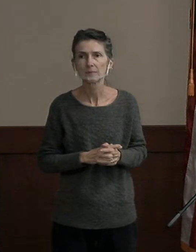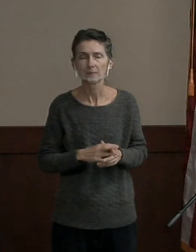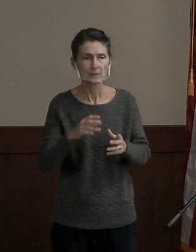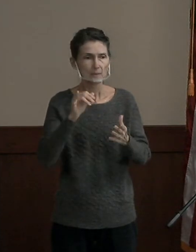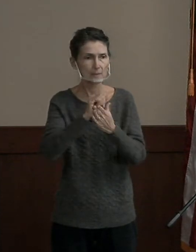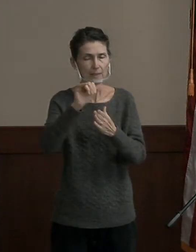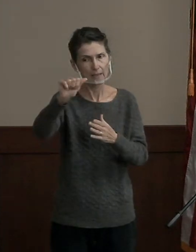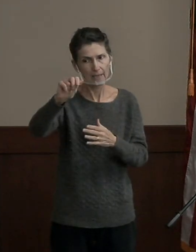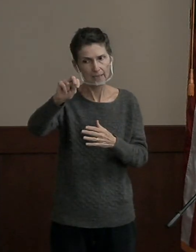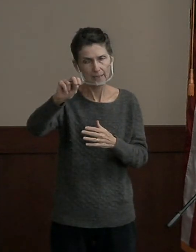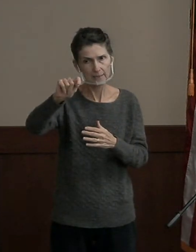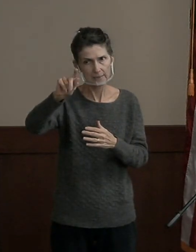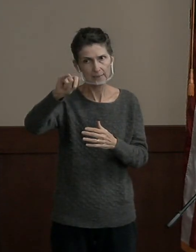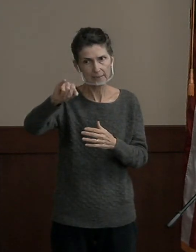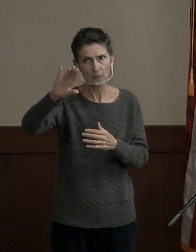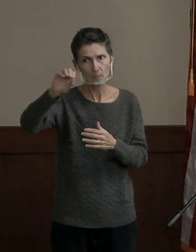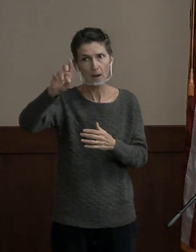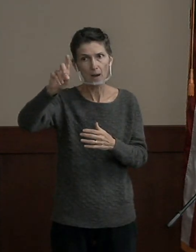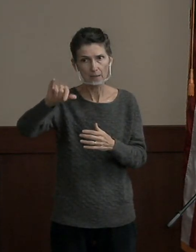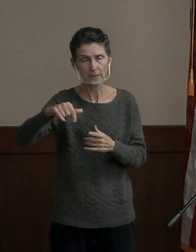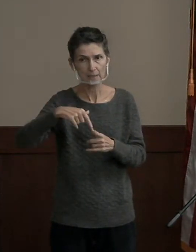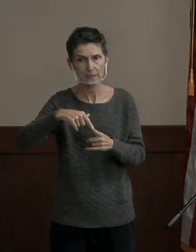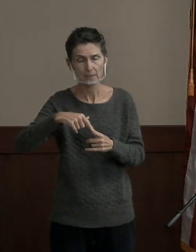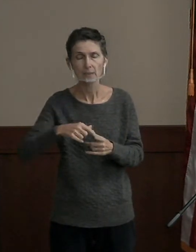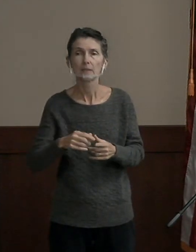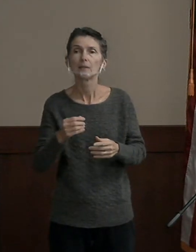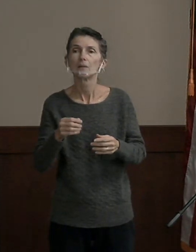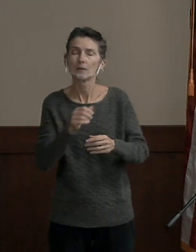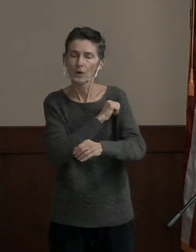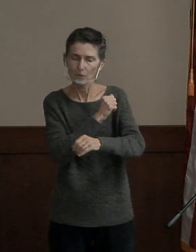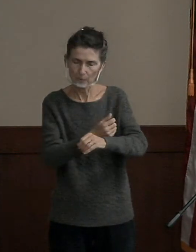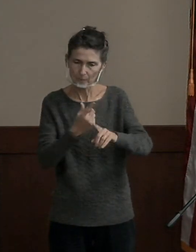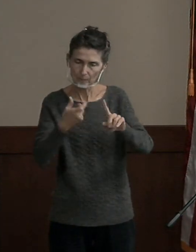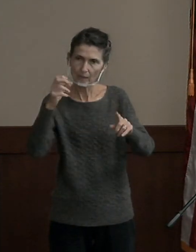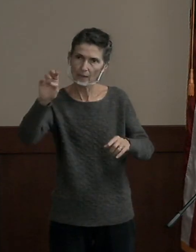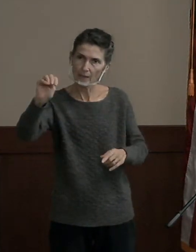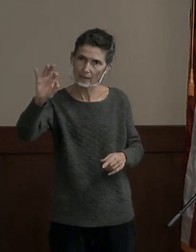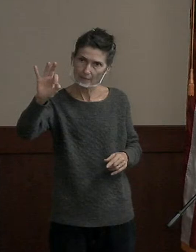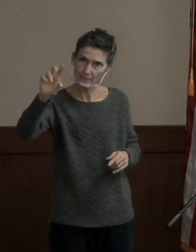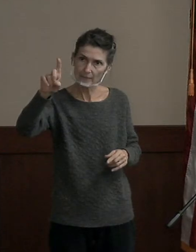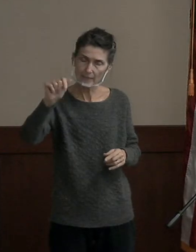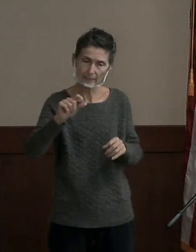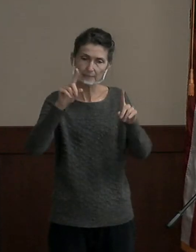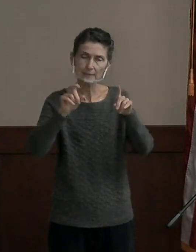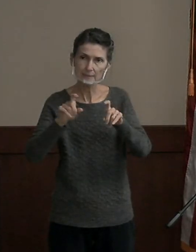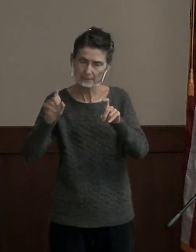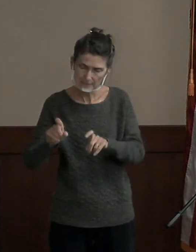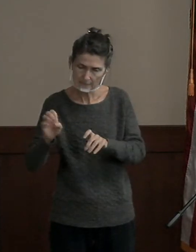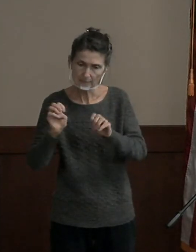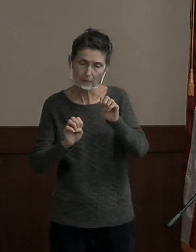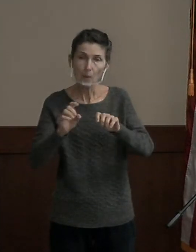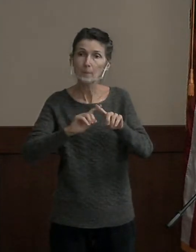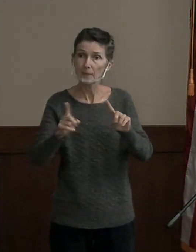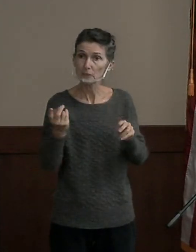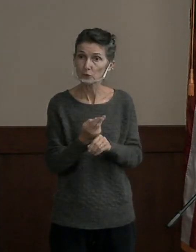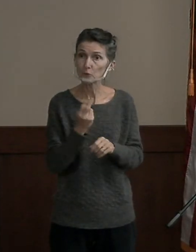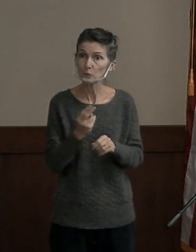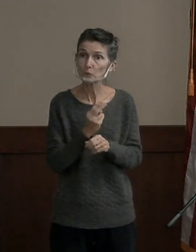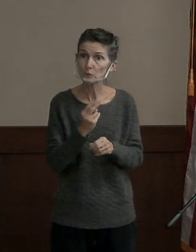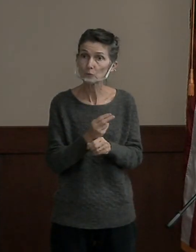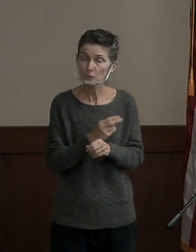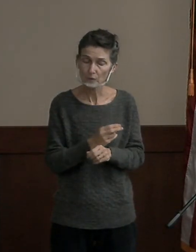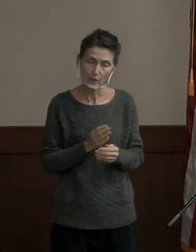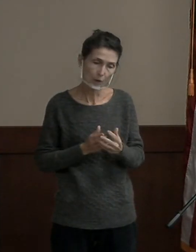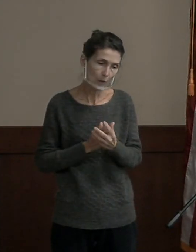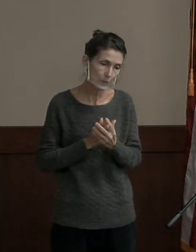monoclonal antibody. This antibody has been authorized by the FDA as a test experiment, but is being used